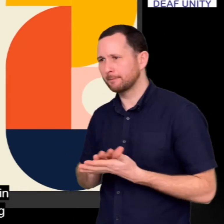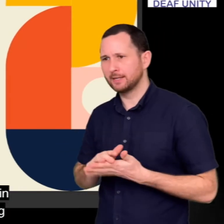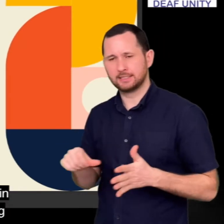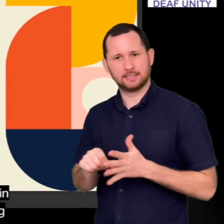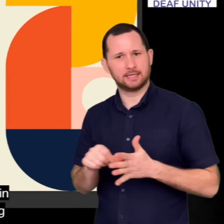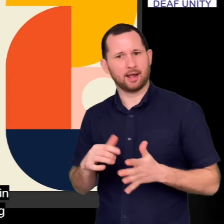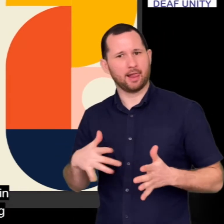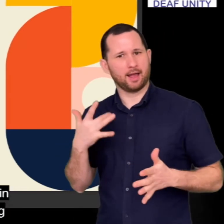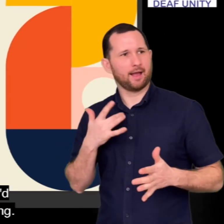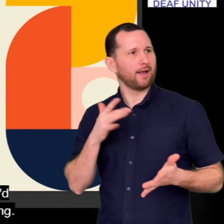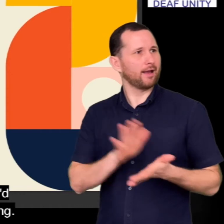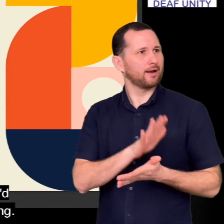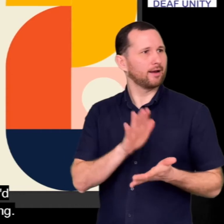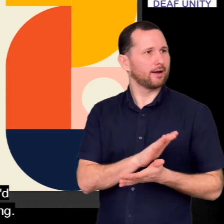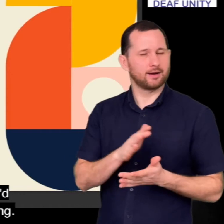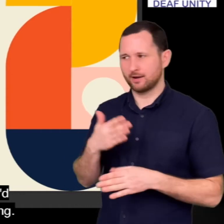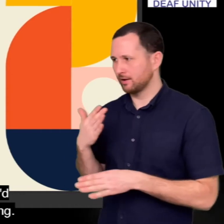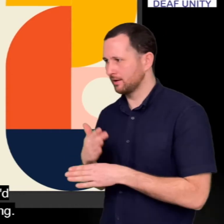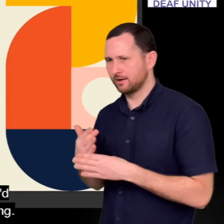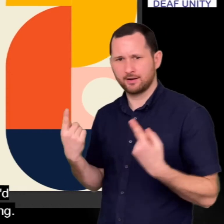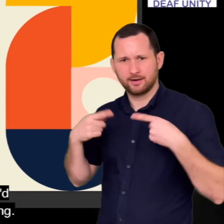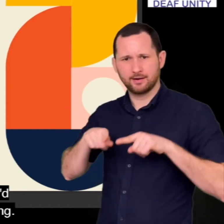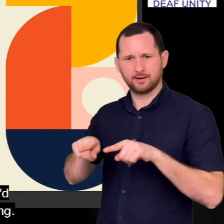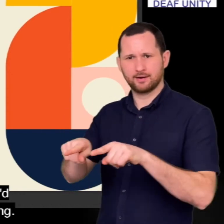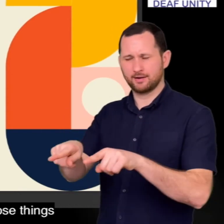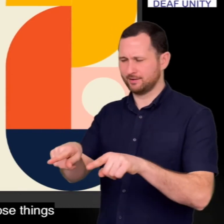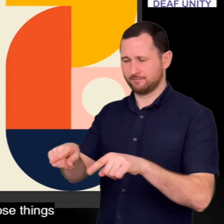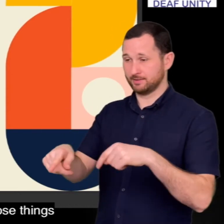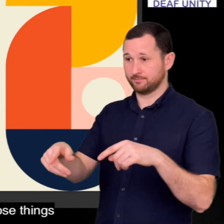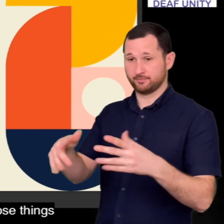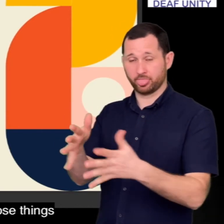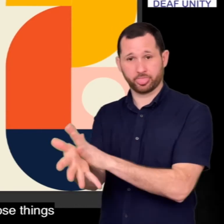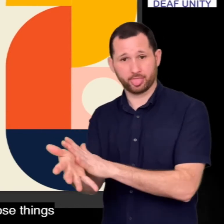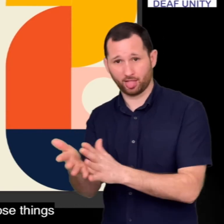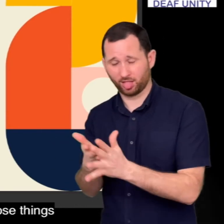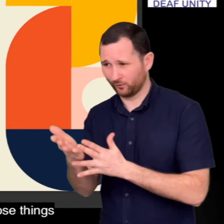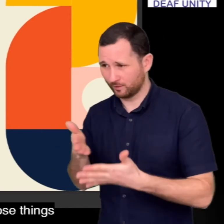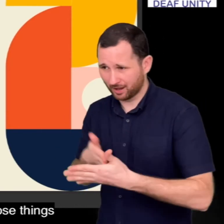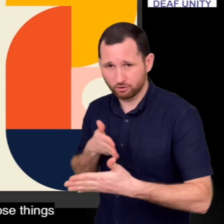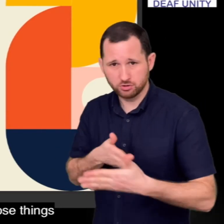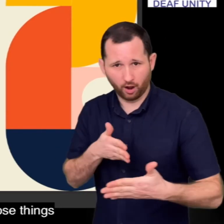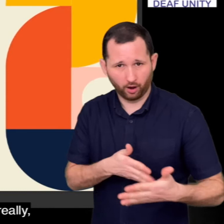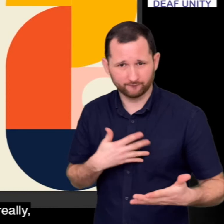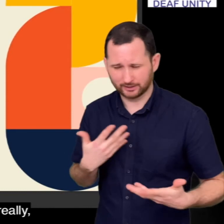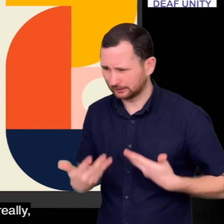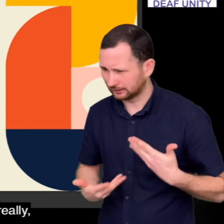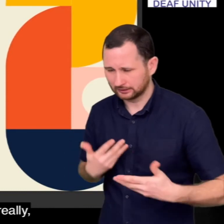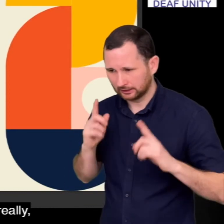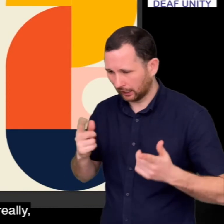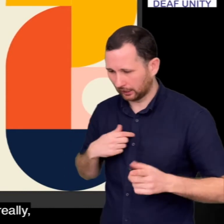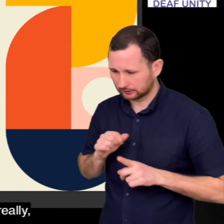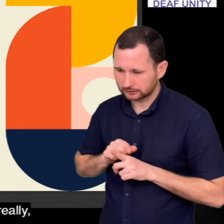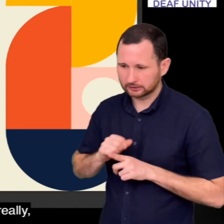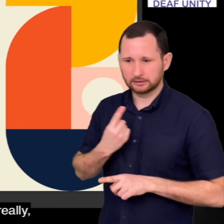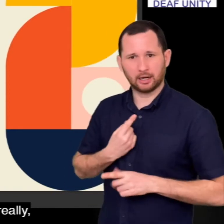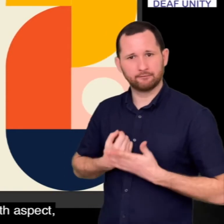certain things we enjoy doing and certain things we not so much enjoy doing, and then you get stuck on those things. And the